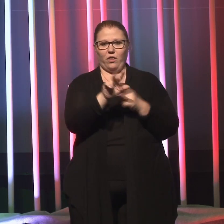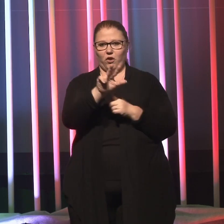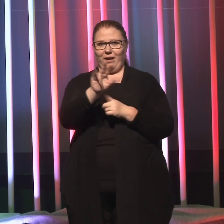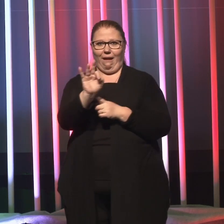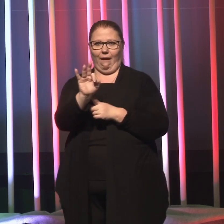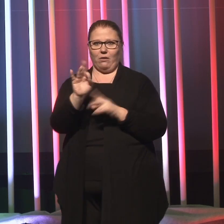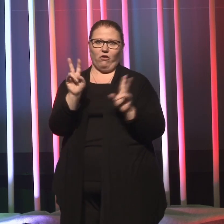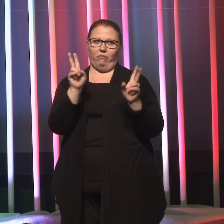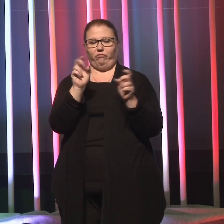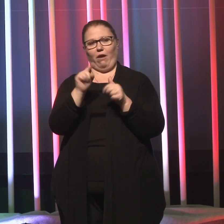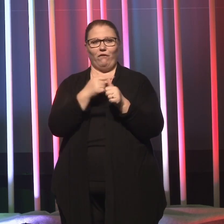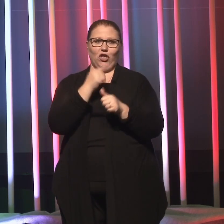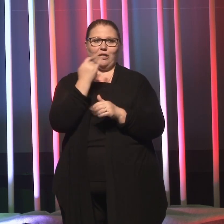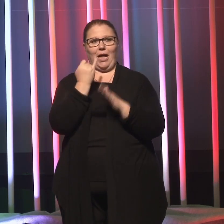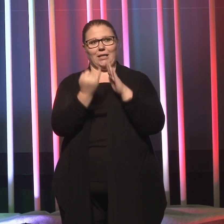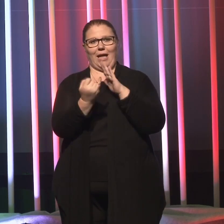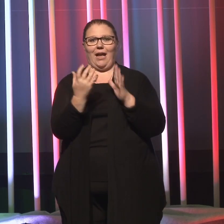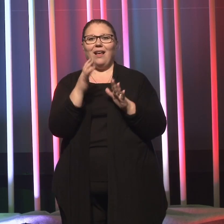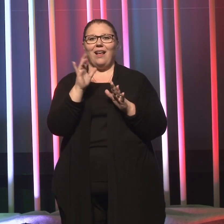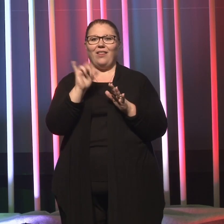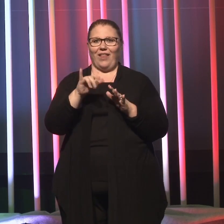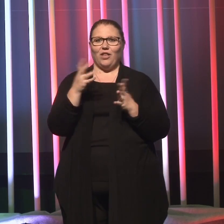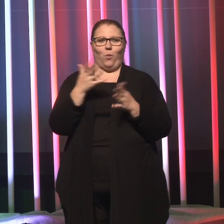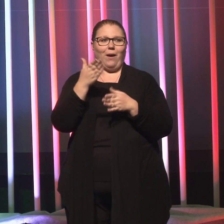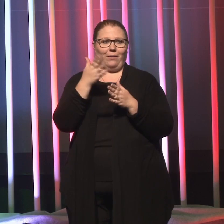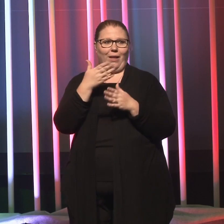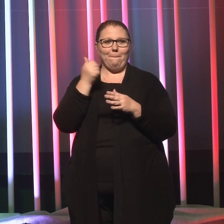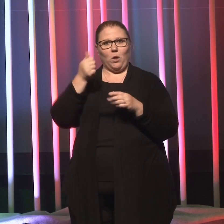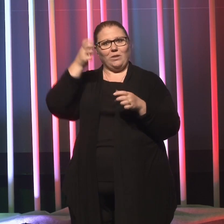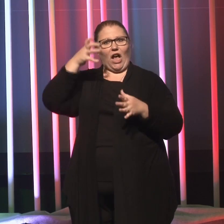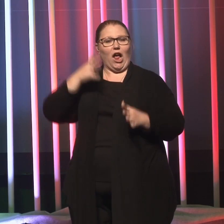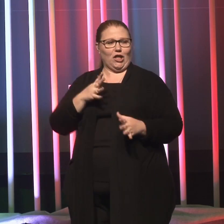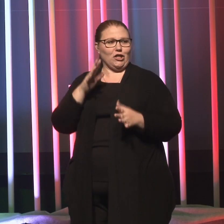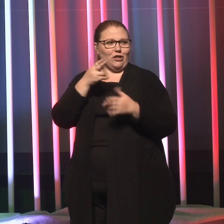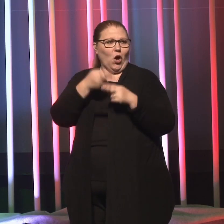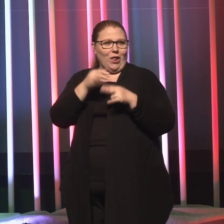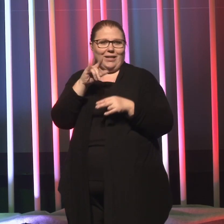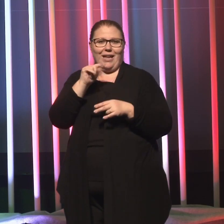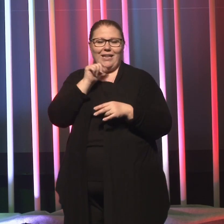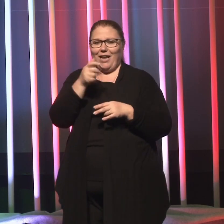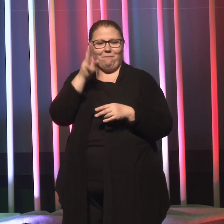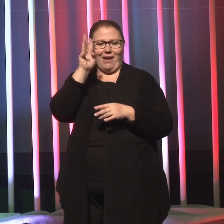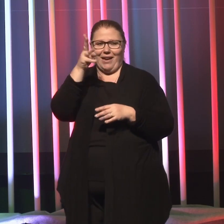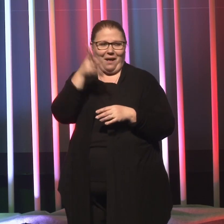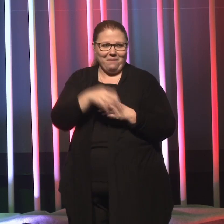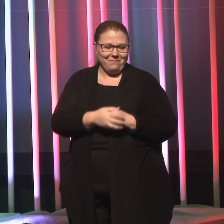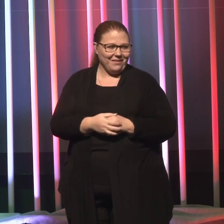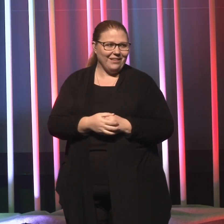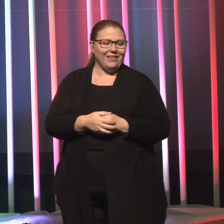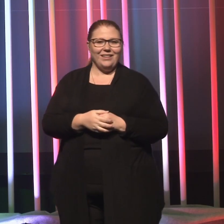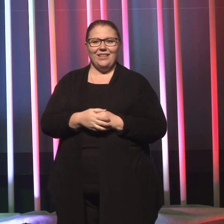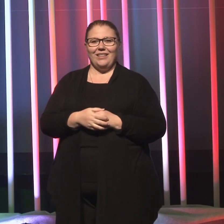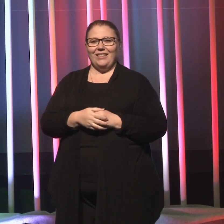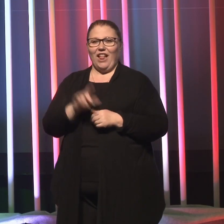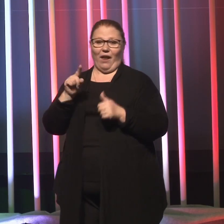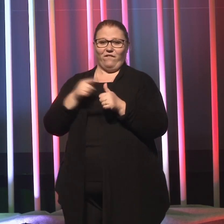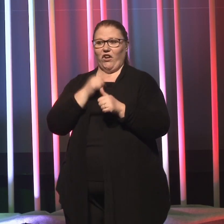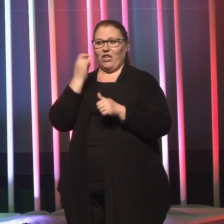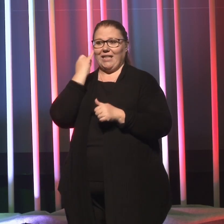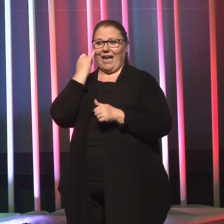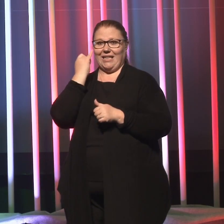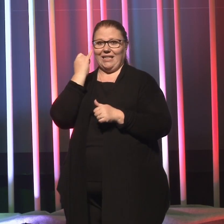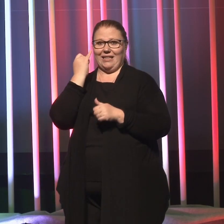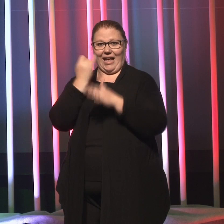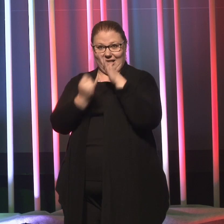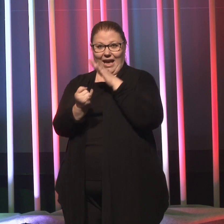first Isaiah because that's what most scholars call it. I didn't make that up. In first Isaiah, really this can trace